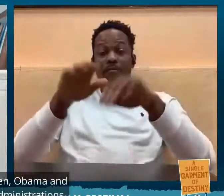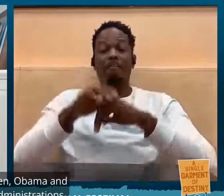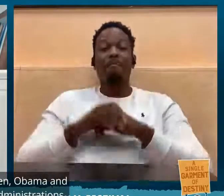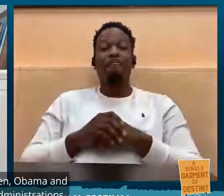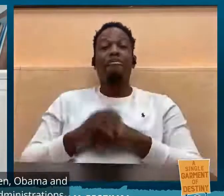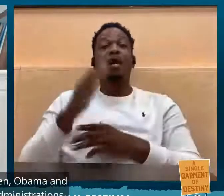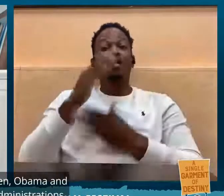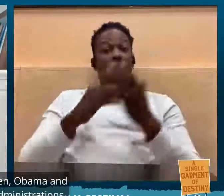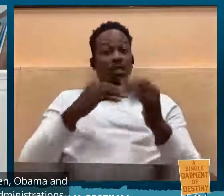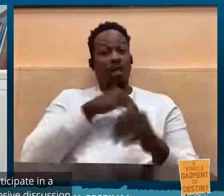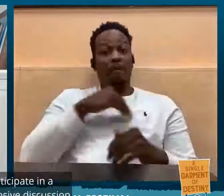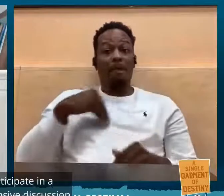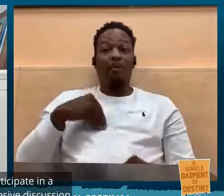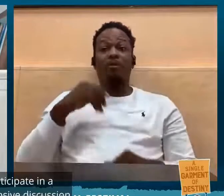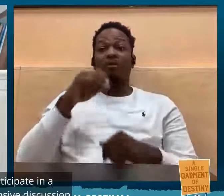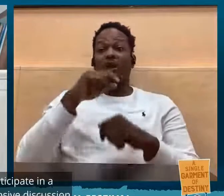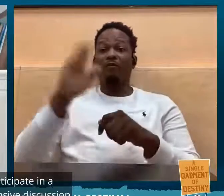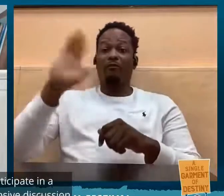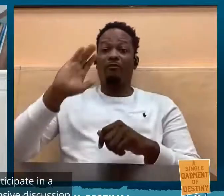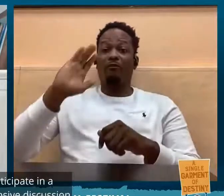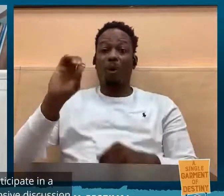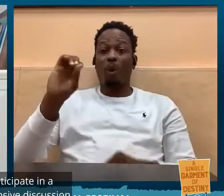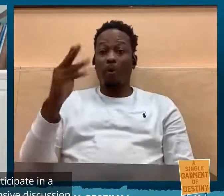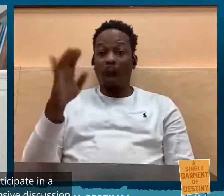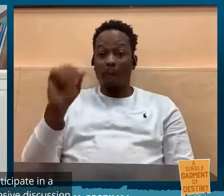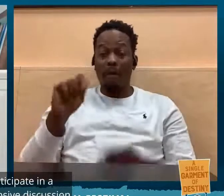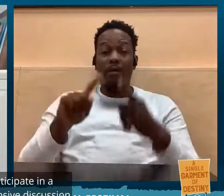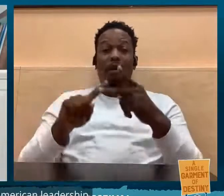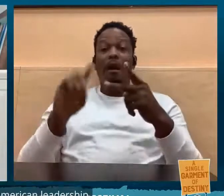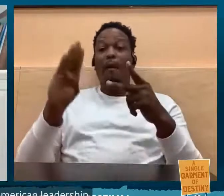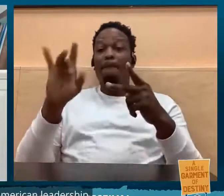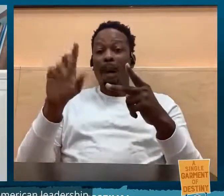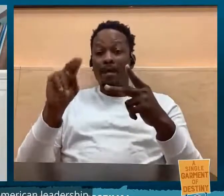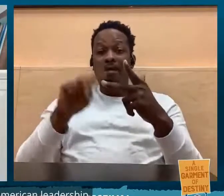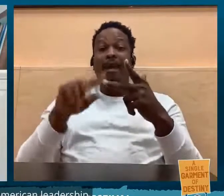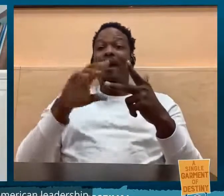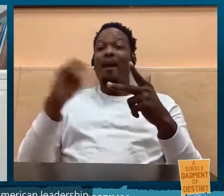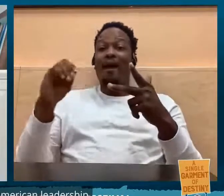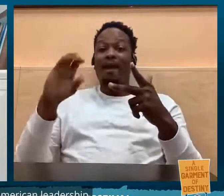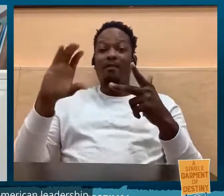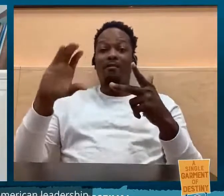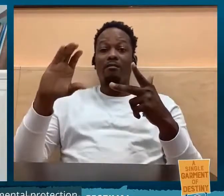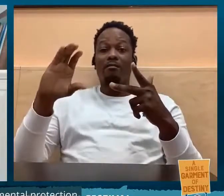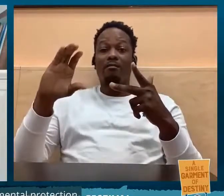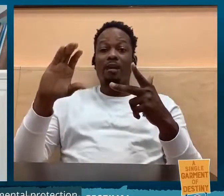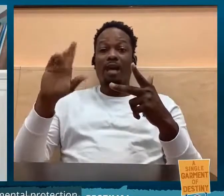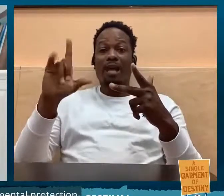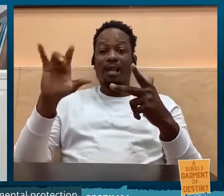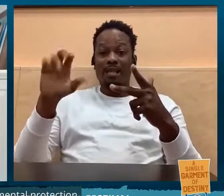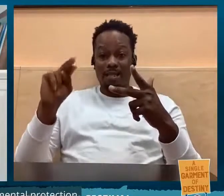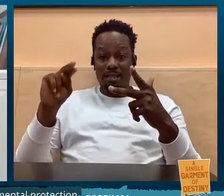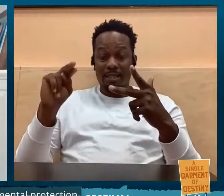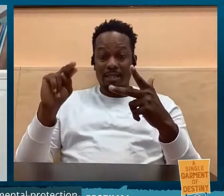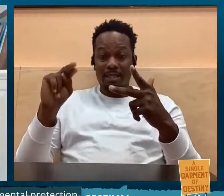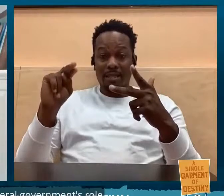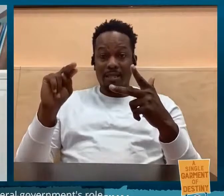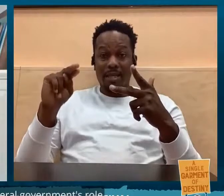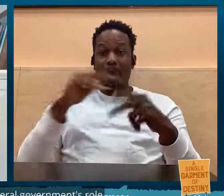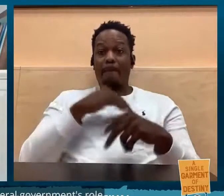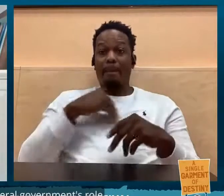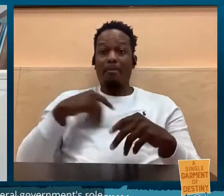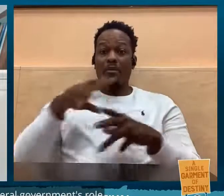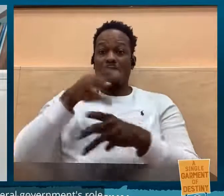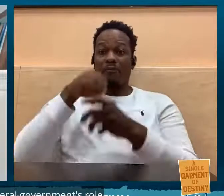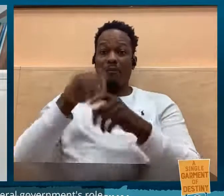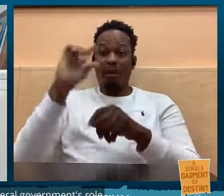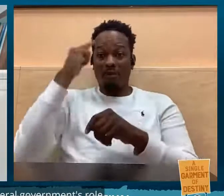and Clinton administrations will participate in a comprehensive discussion about African-American leadership in environmental protection and